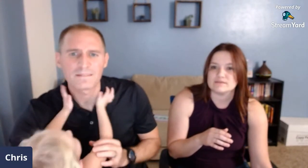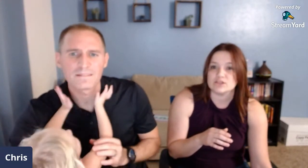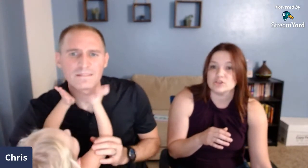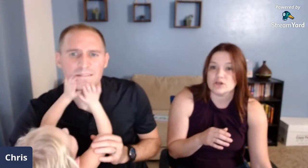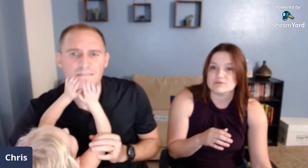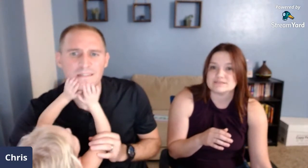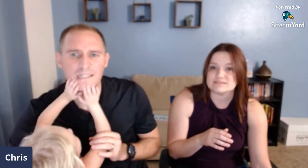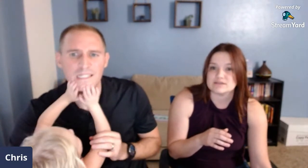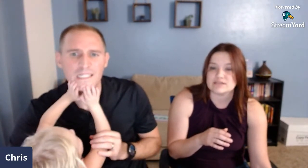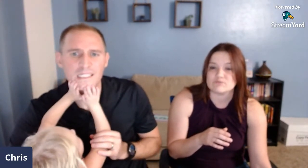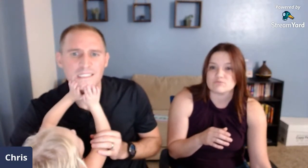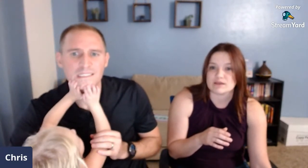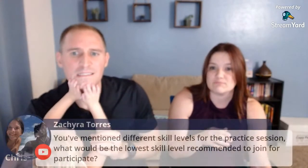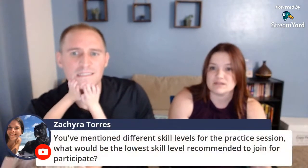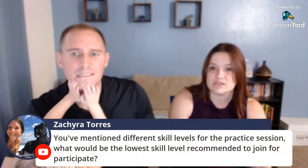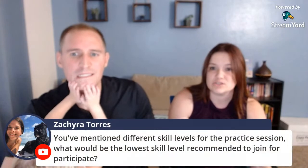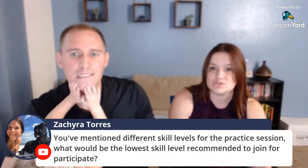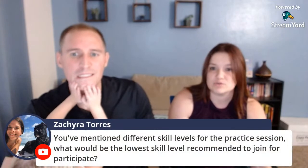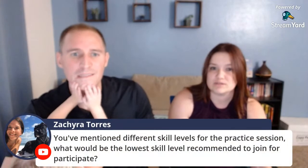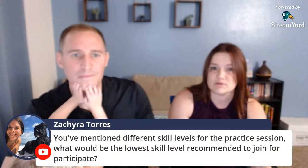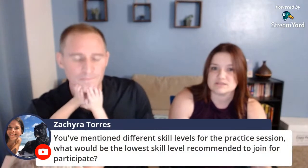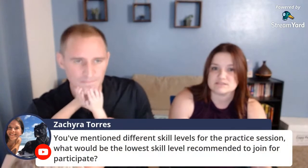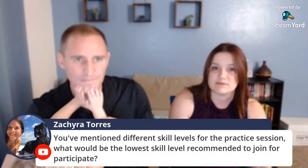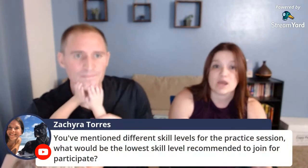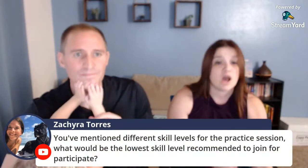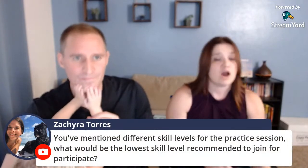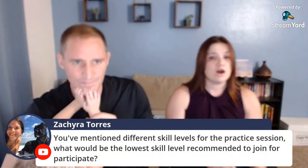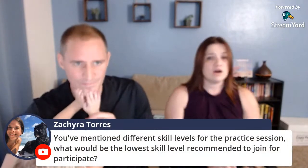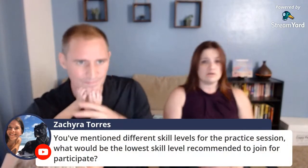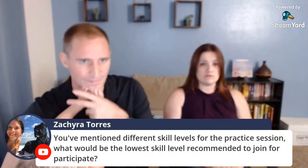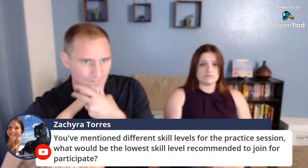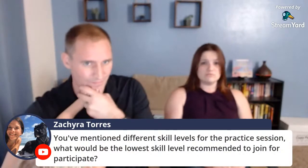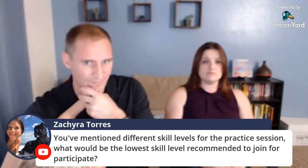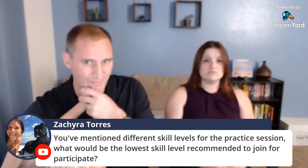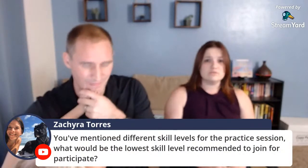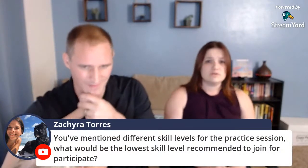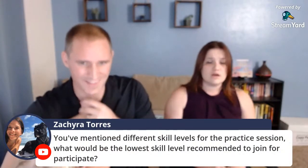be the lowest skill level recommended to join to participate?